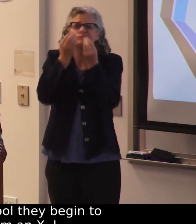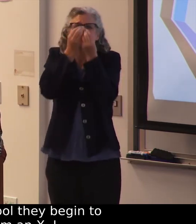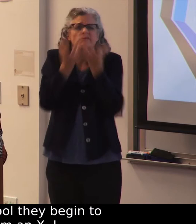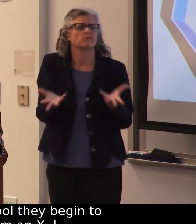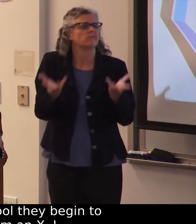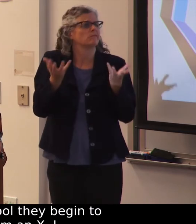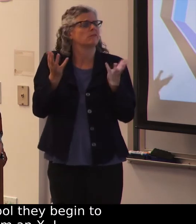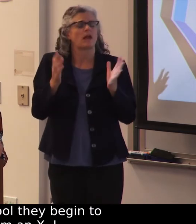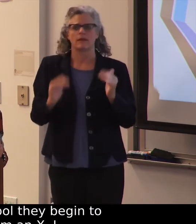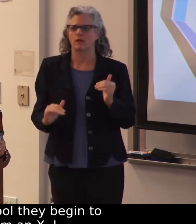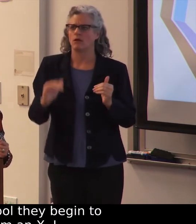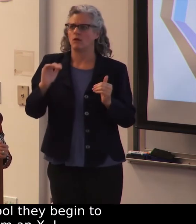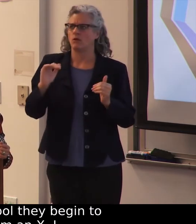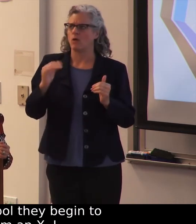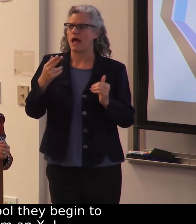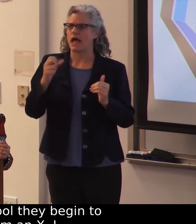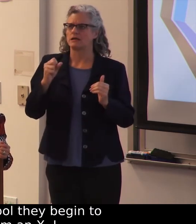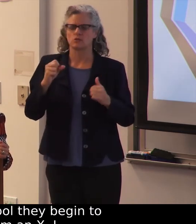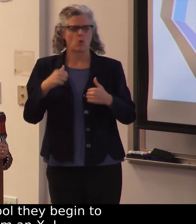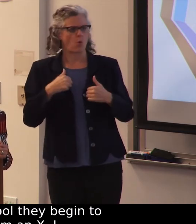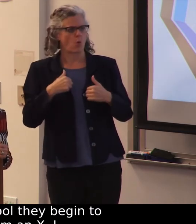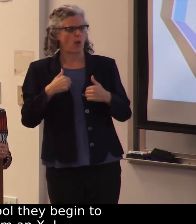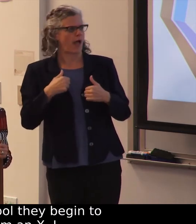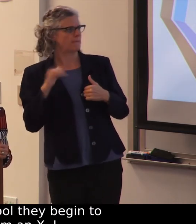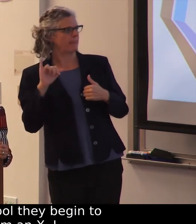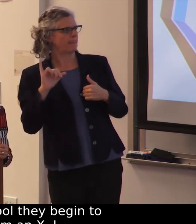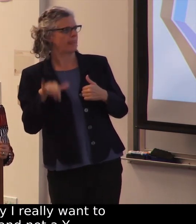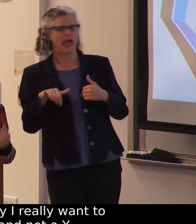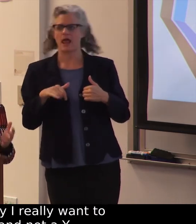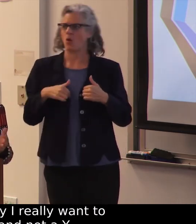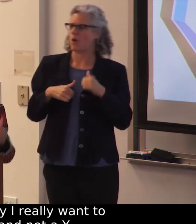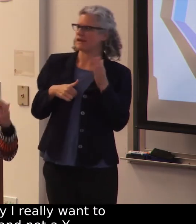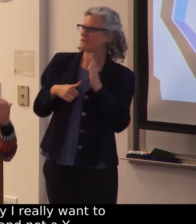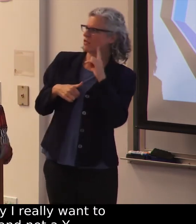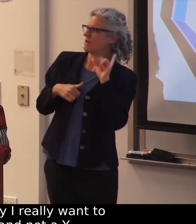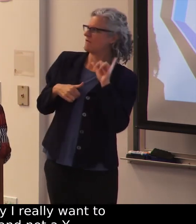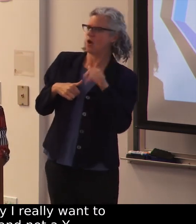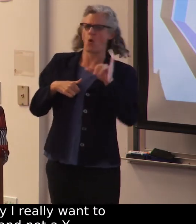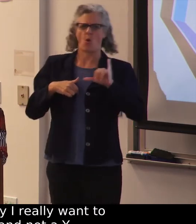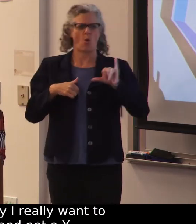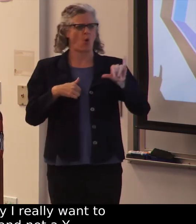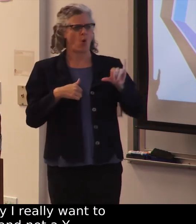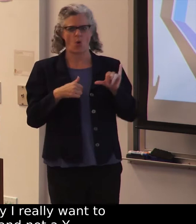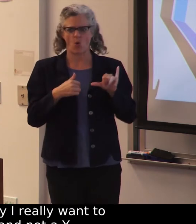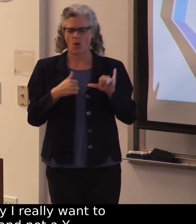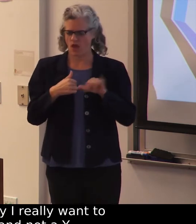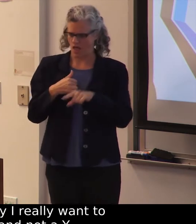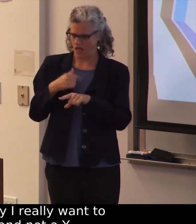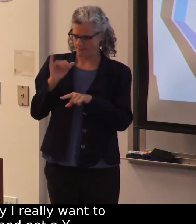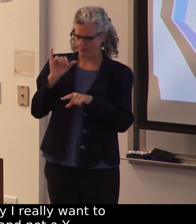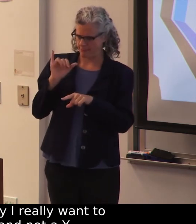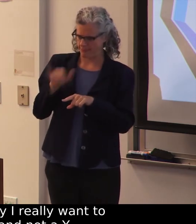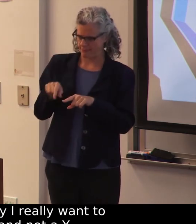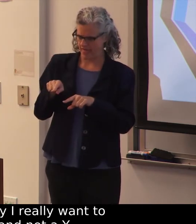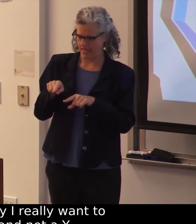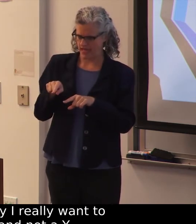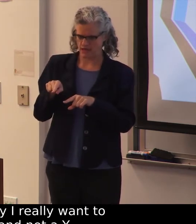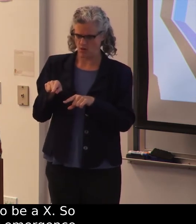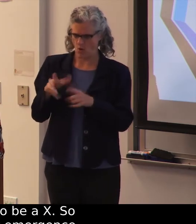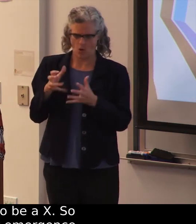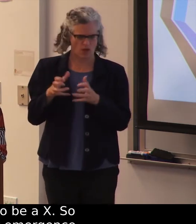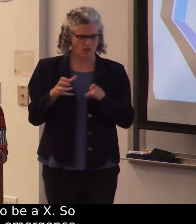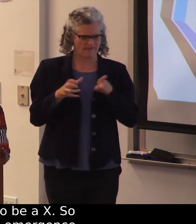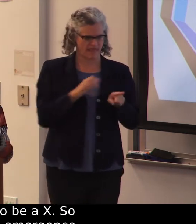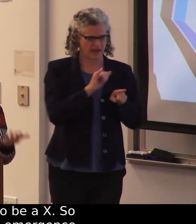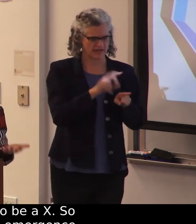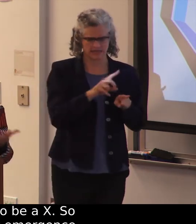to say, oh, I'm an X, I'm not a Y, right? And then they might say, okay, I really want to be an X and not a Y, and I'll